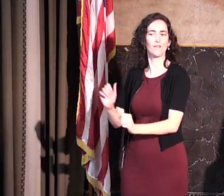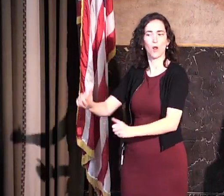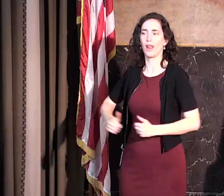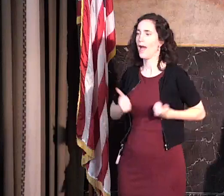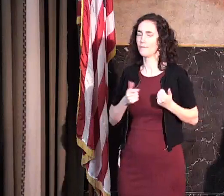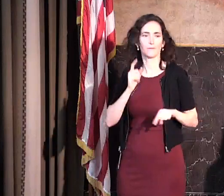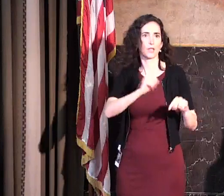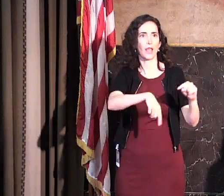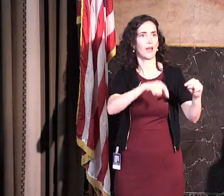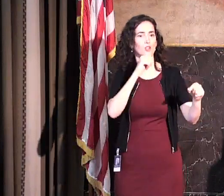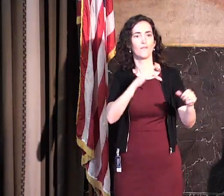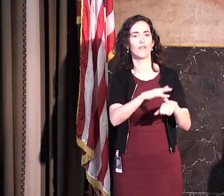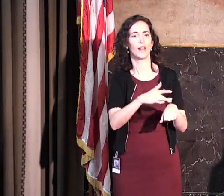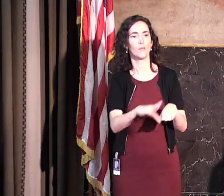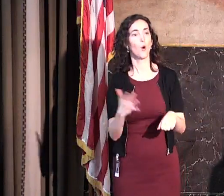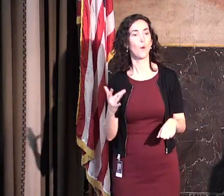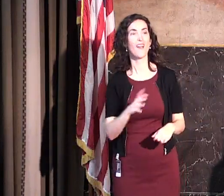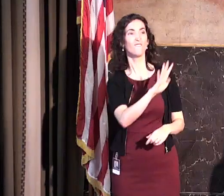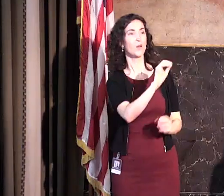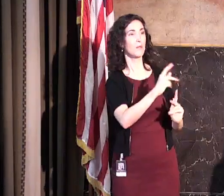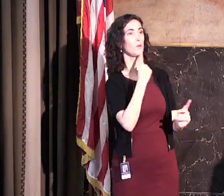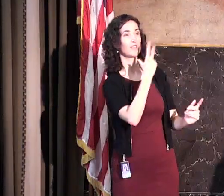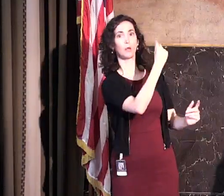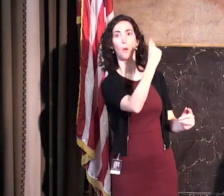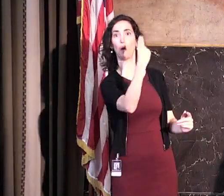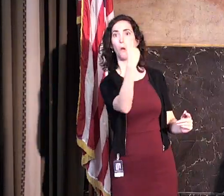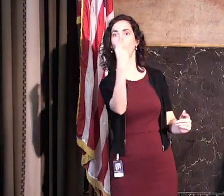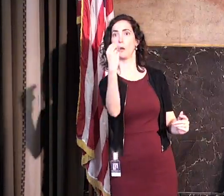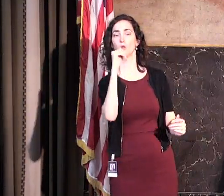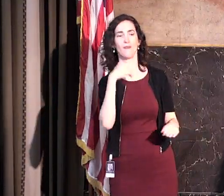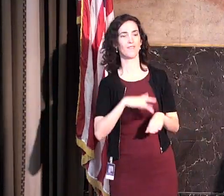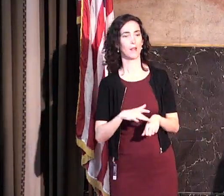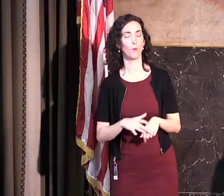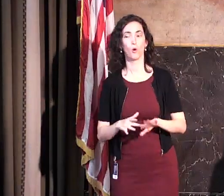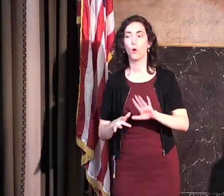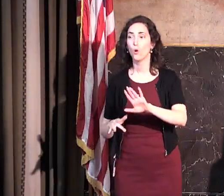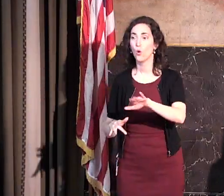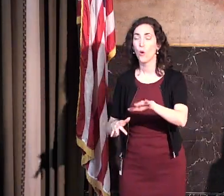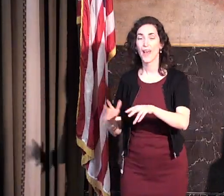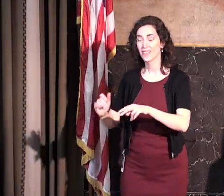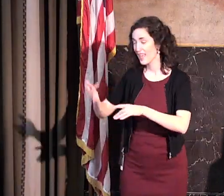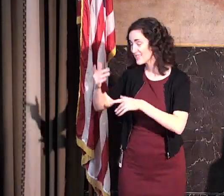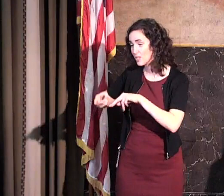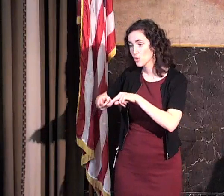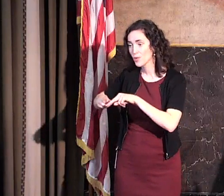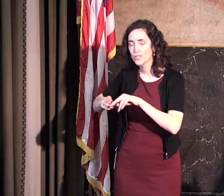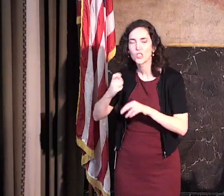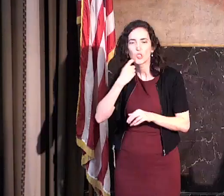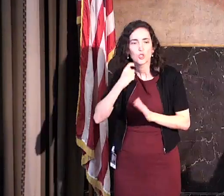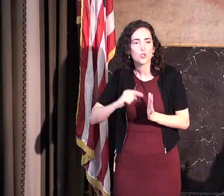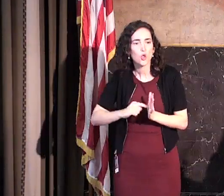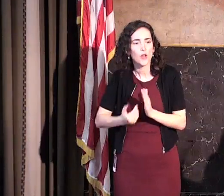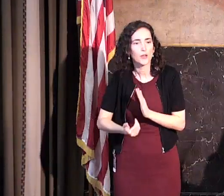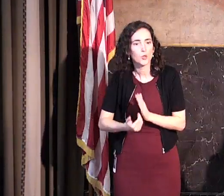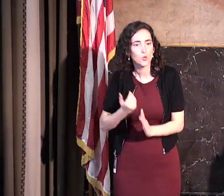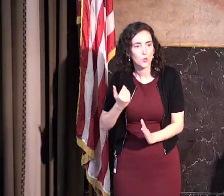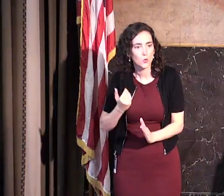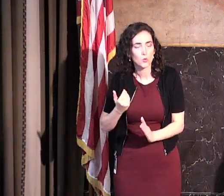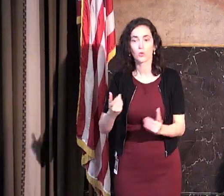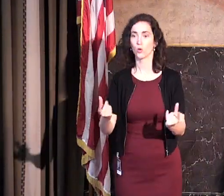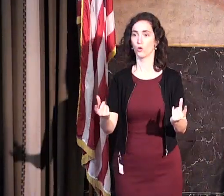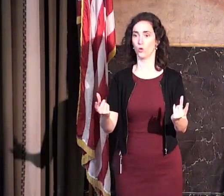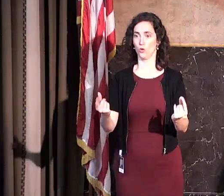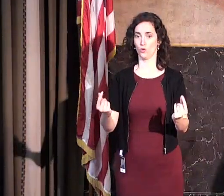lives, because 40 people have told us no. And we're at the beginning of this surge. So what did we do? We shunted all